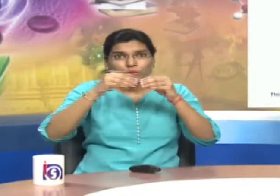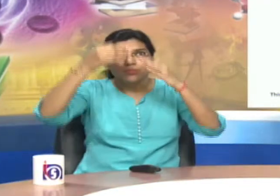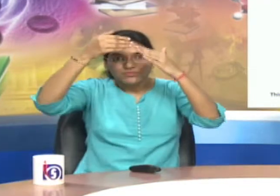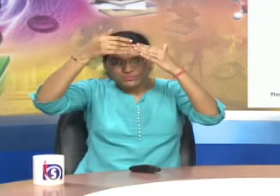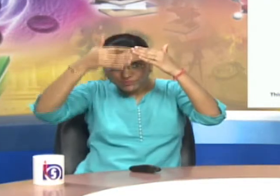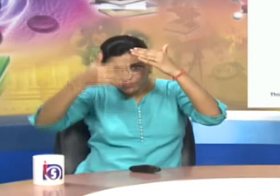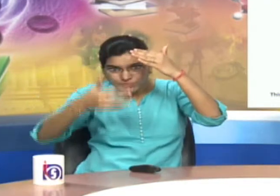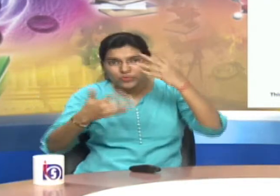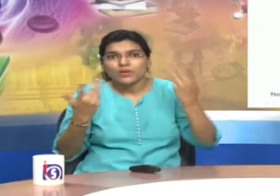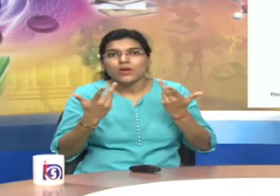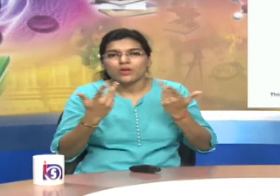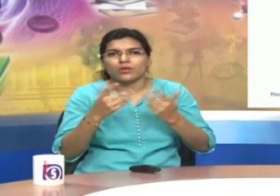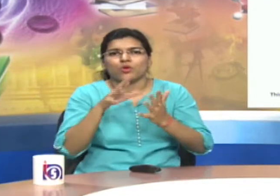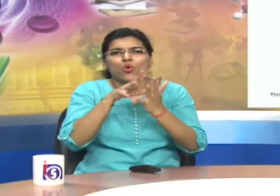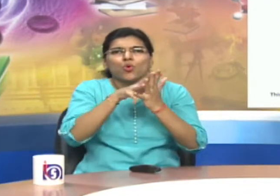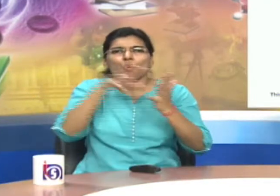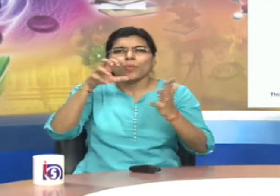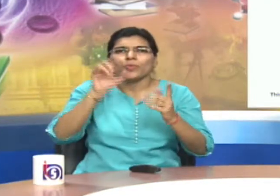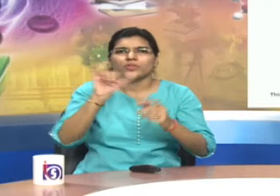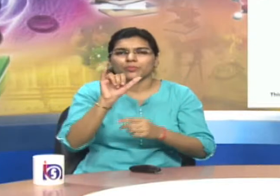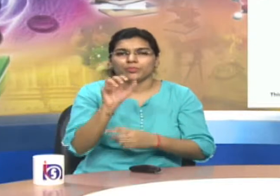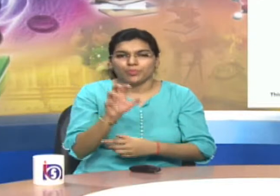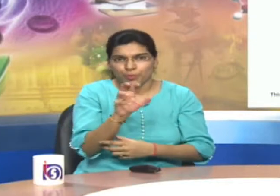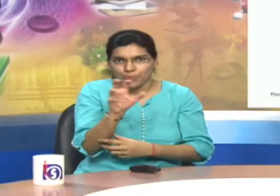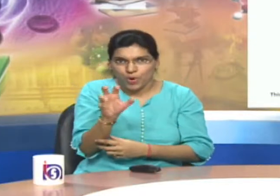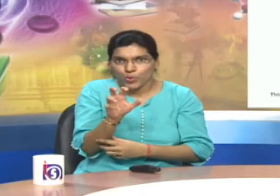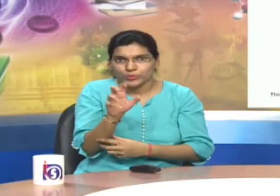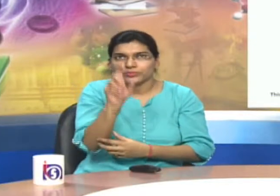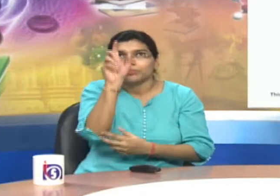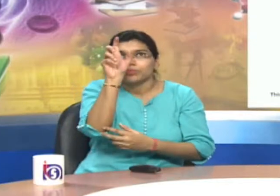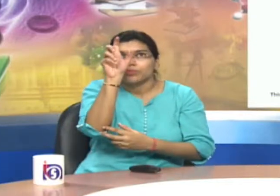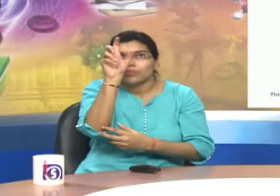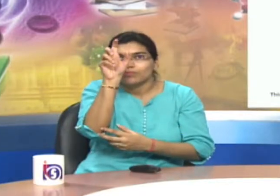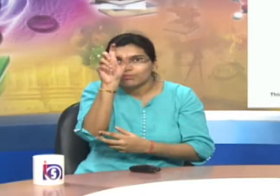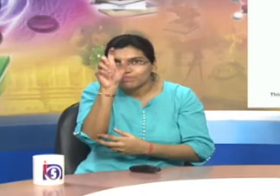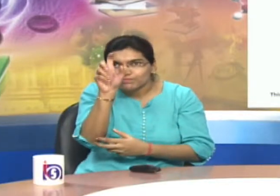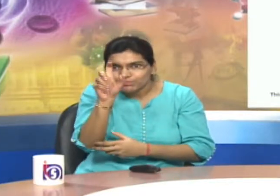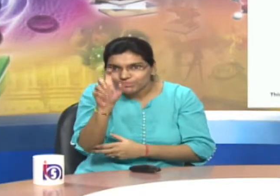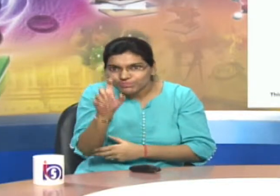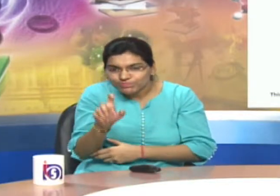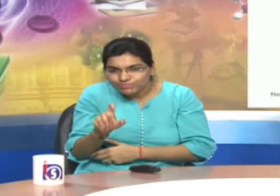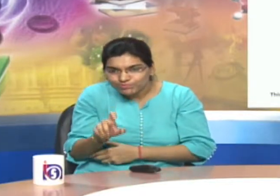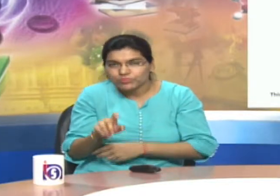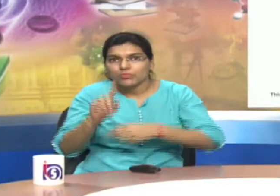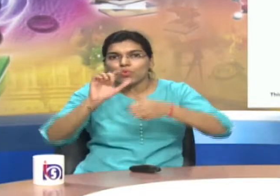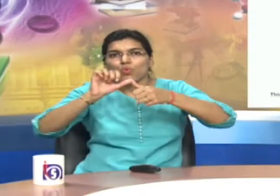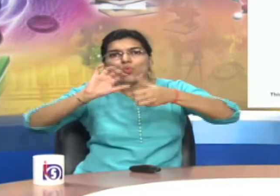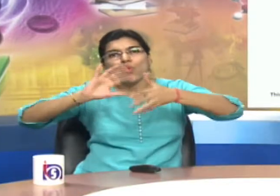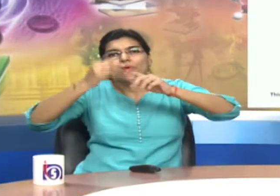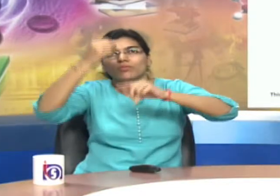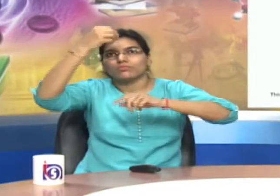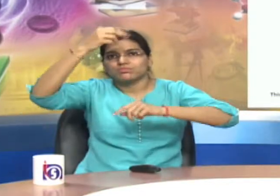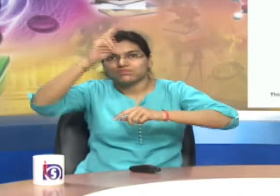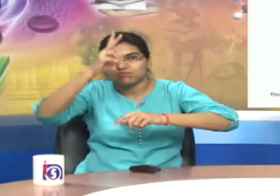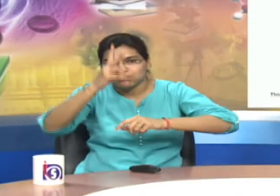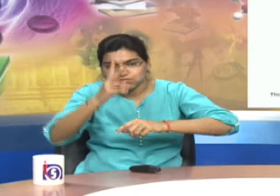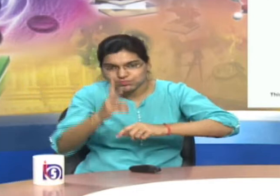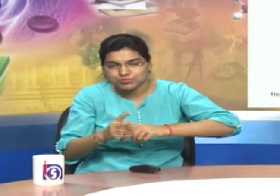If you want to do some more calculation, so you can just do similar addition. You will just